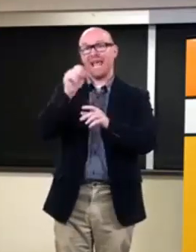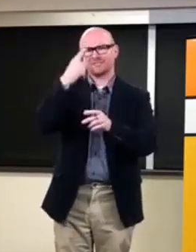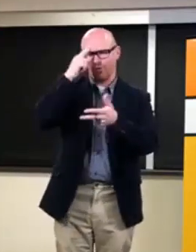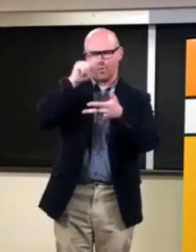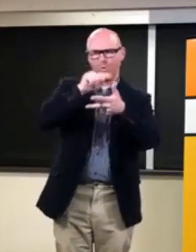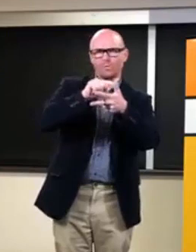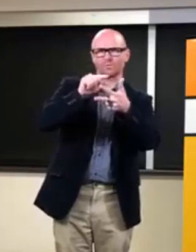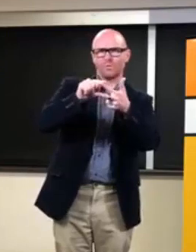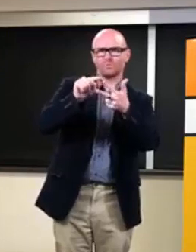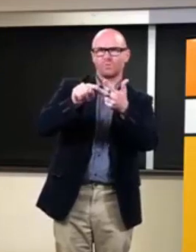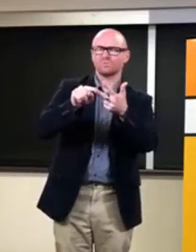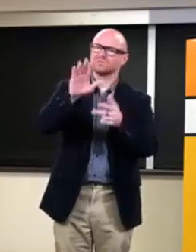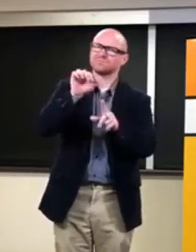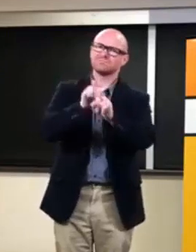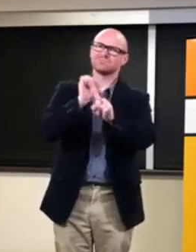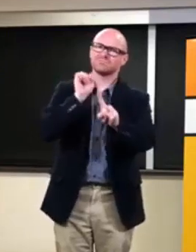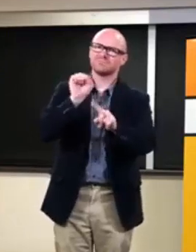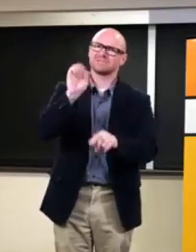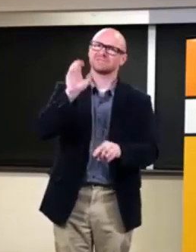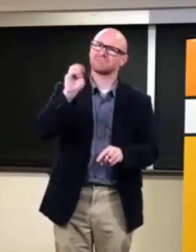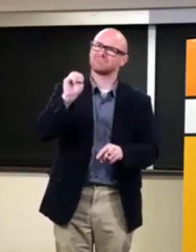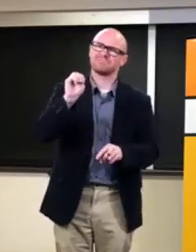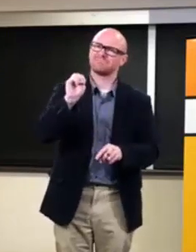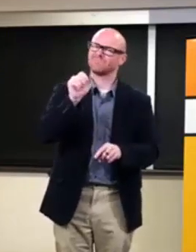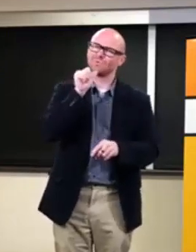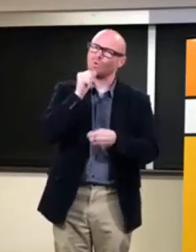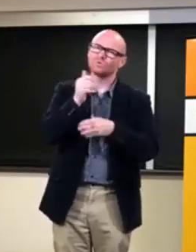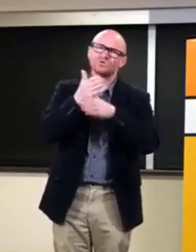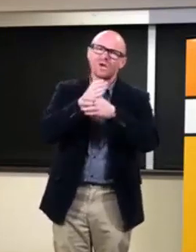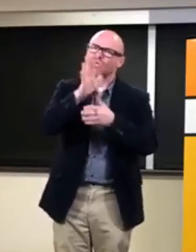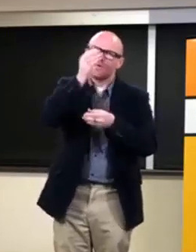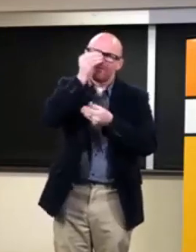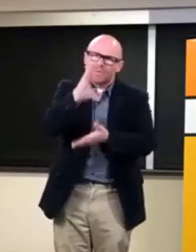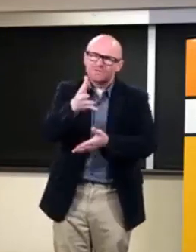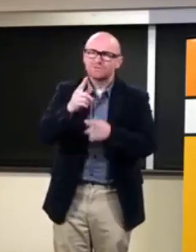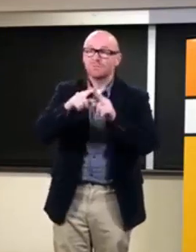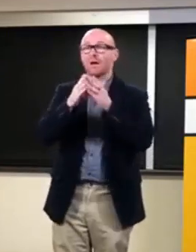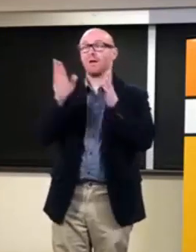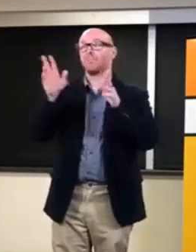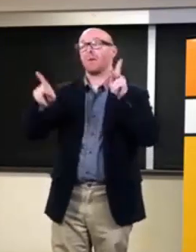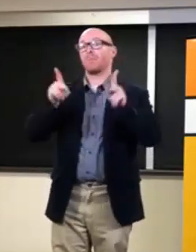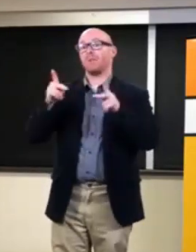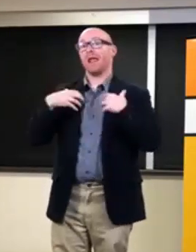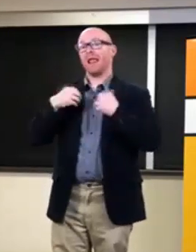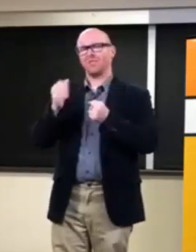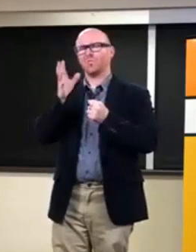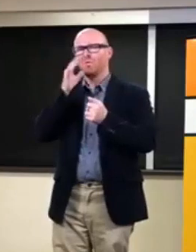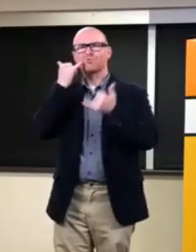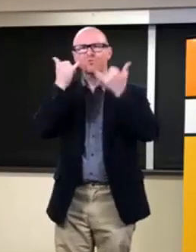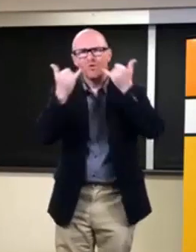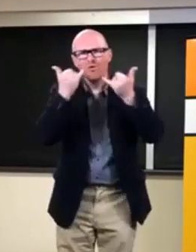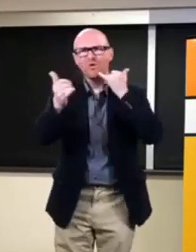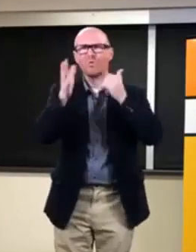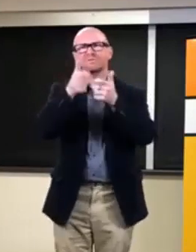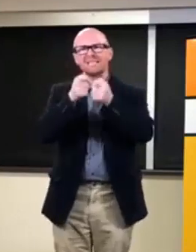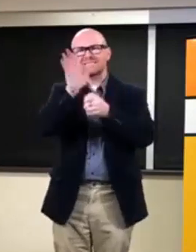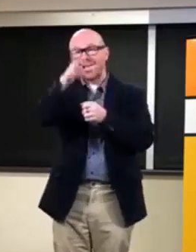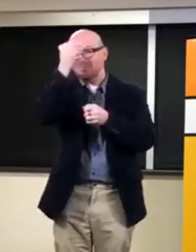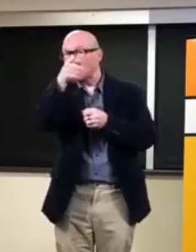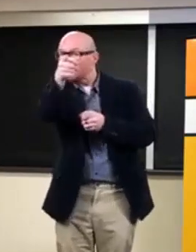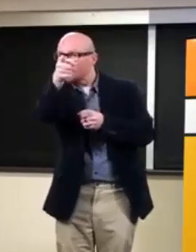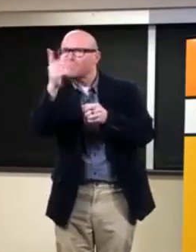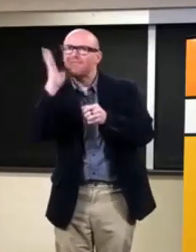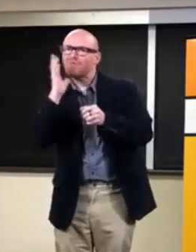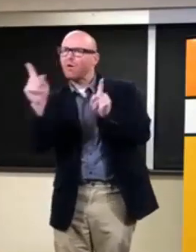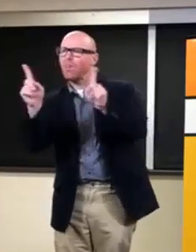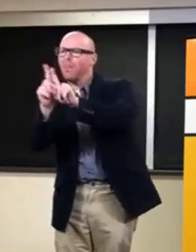it is a scam. You shouldn't give them any information. But public health will be reaching out to people by phone call or text to see